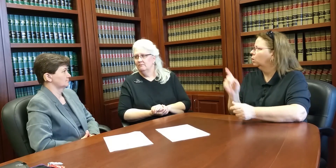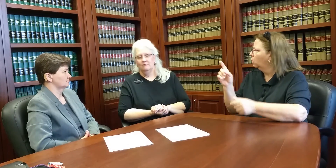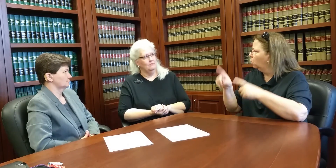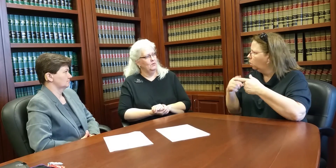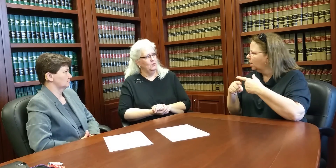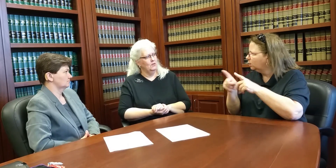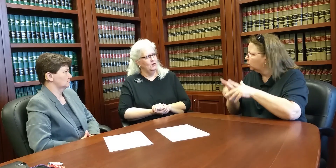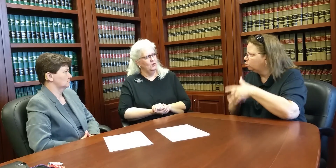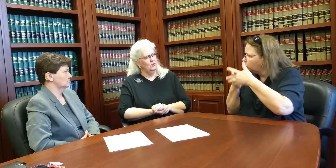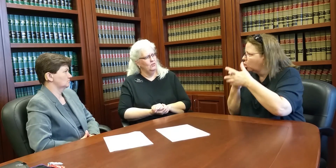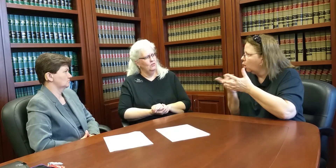Where did you start?